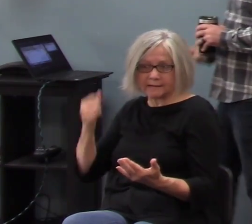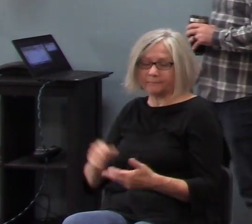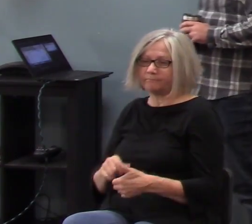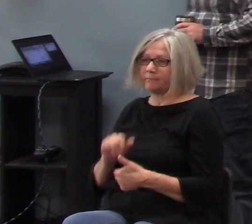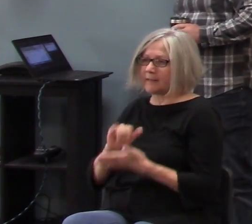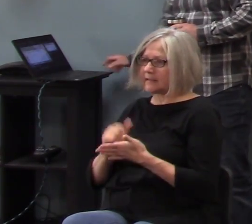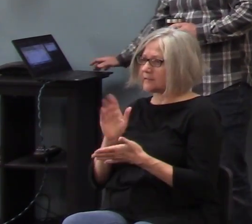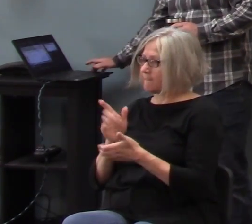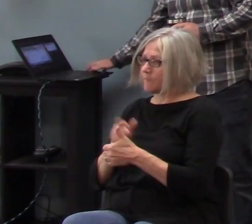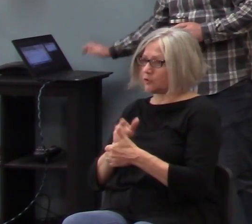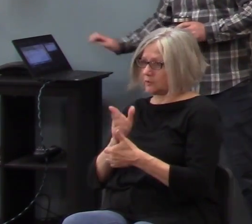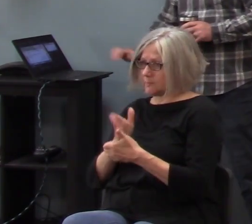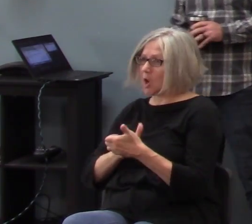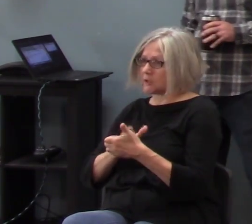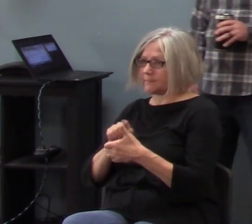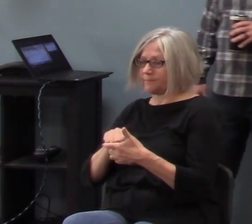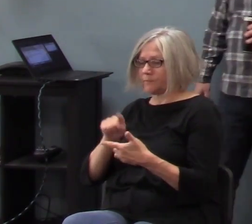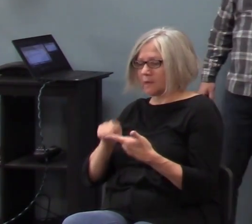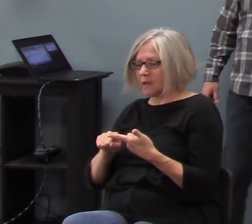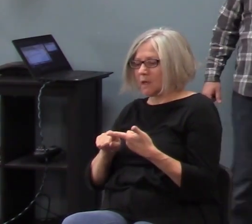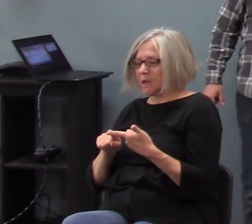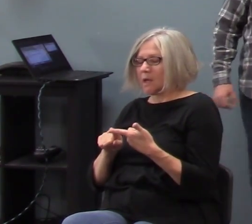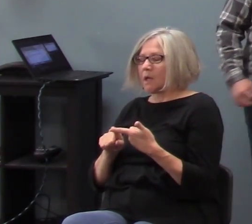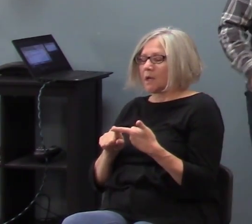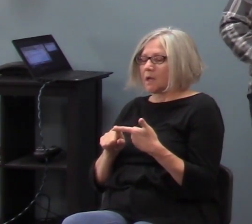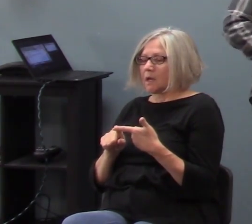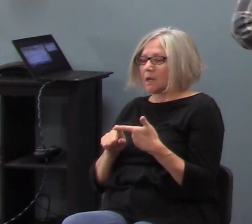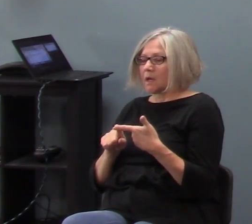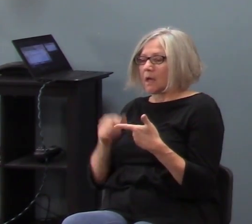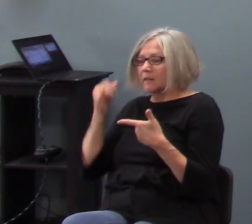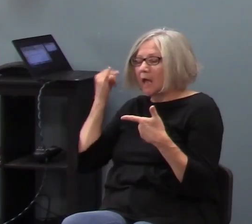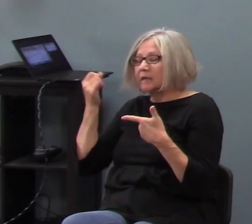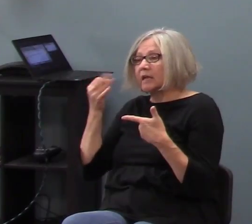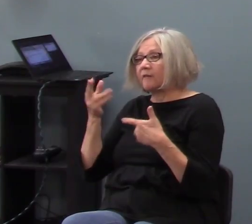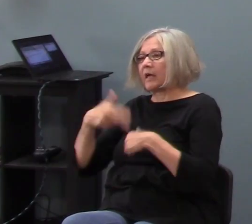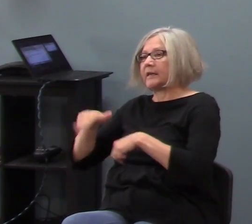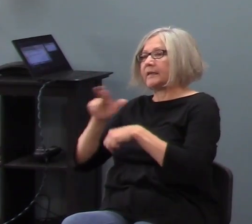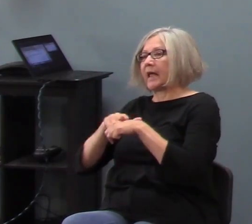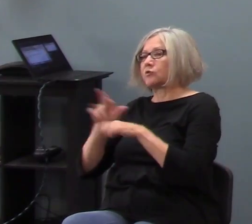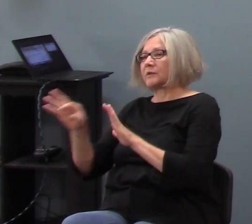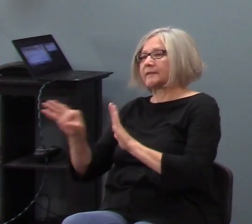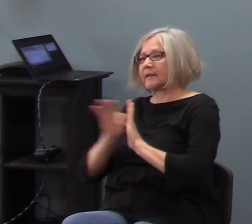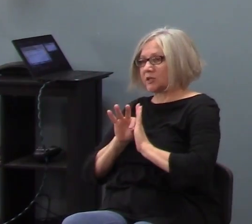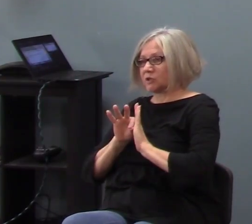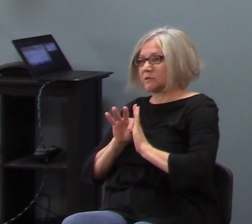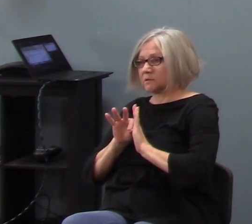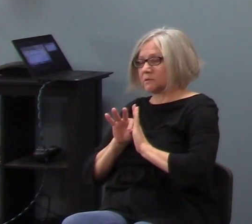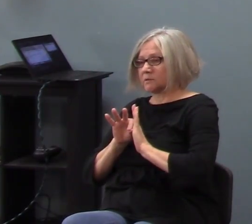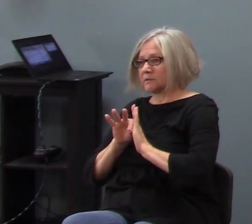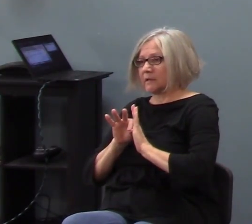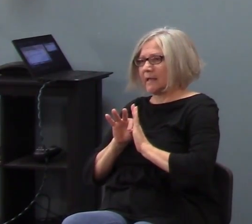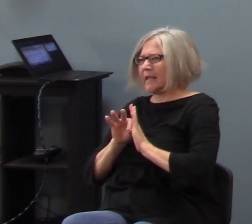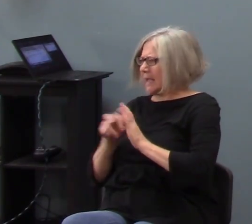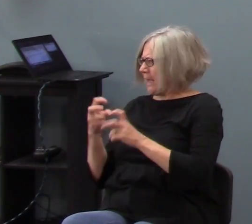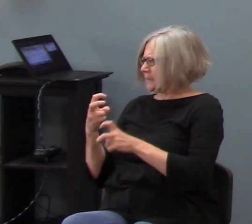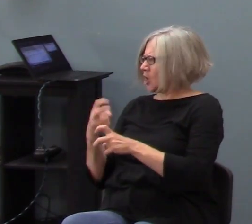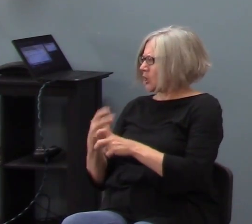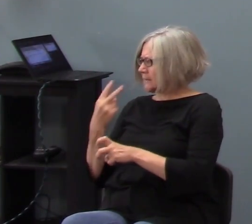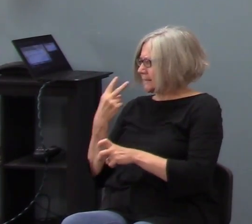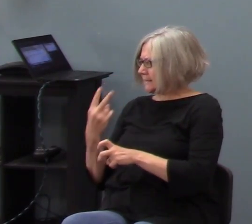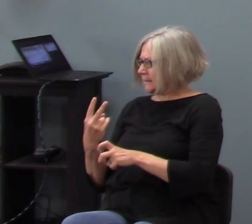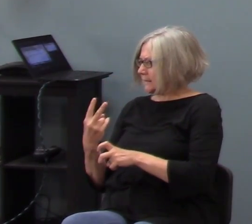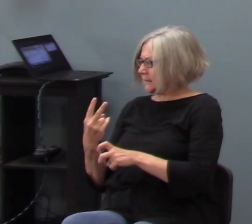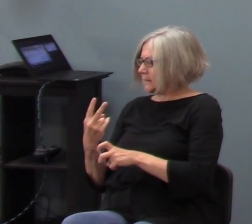that's the first part of it. The next piece of it is that there's an idea of natural selection. The natural selection is a little bit harder to see,